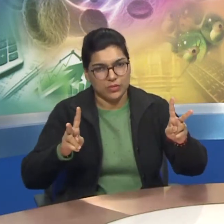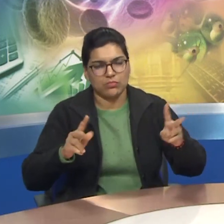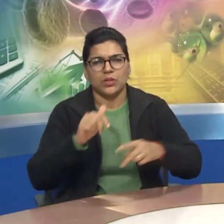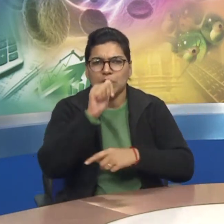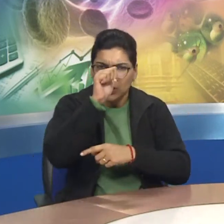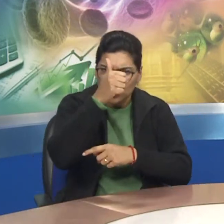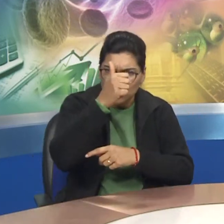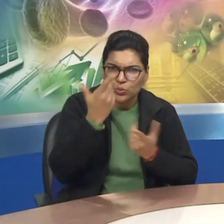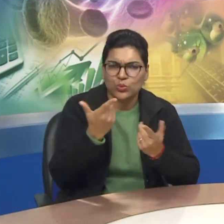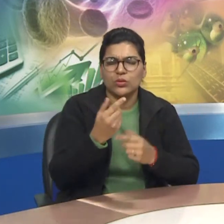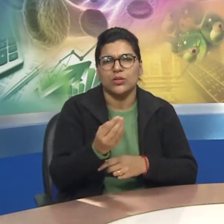Religions.